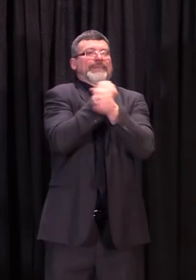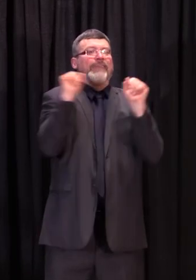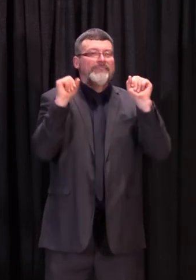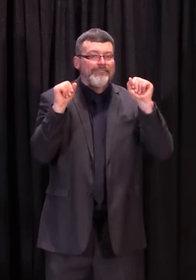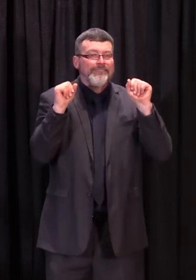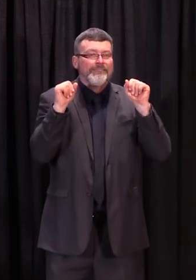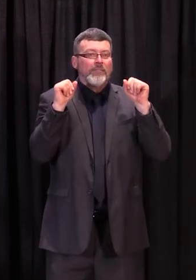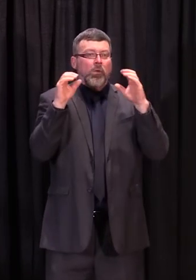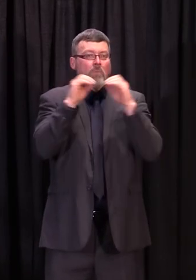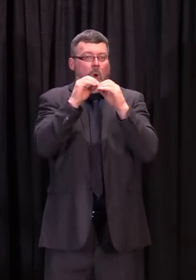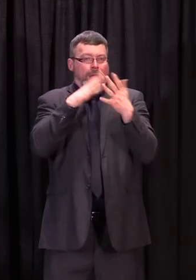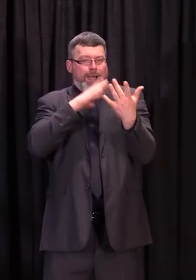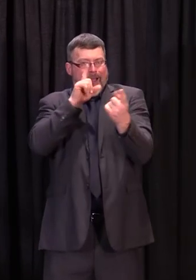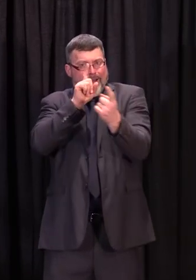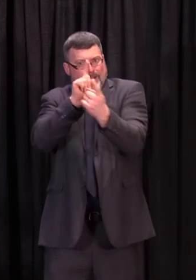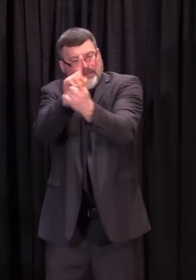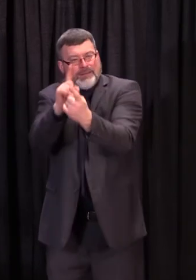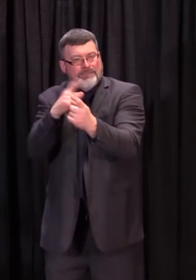economy.